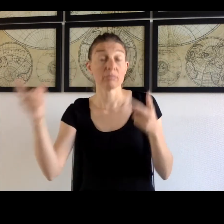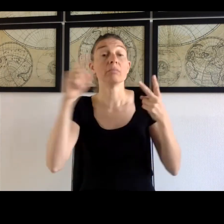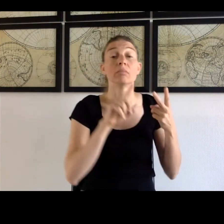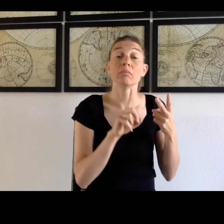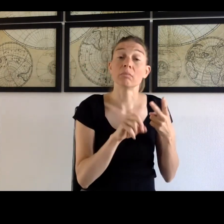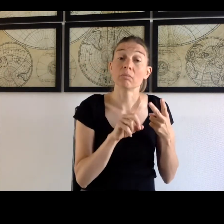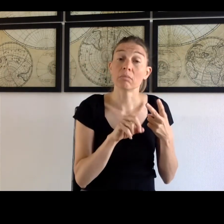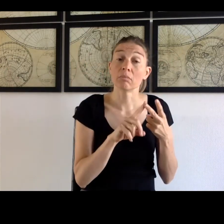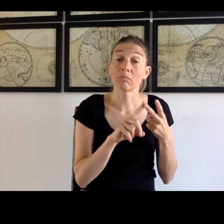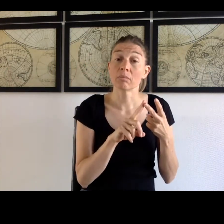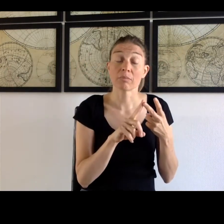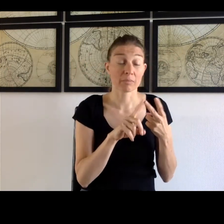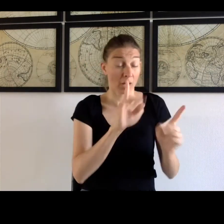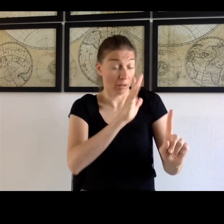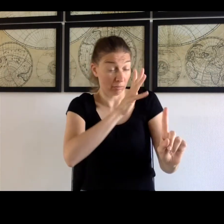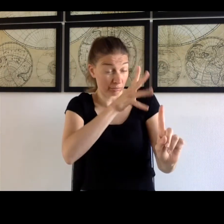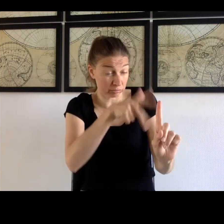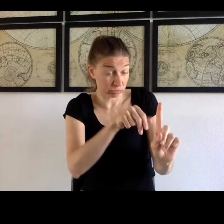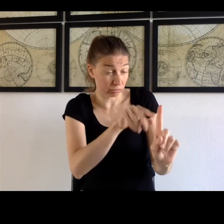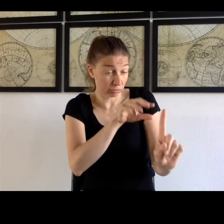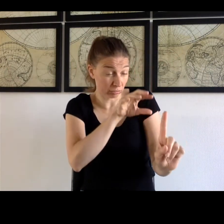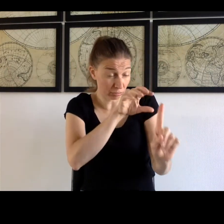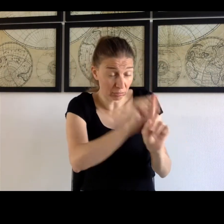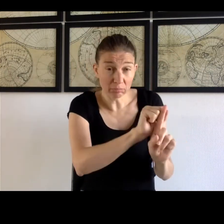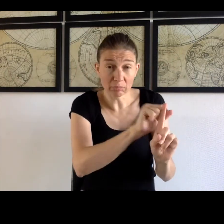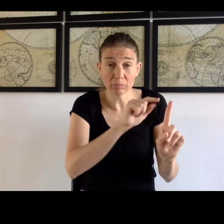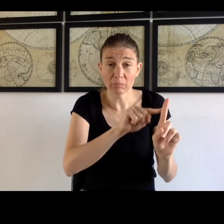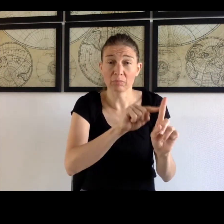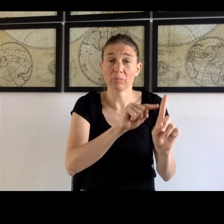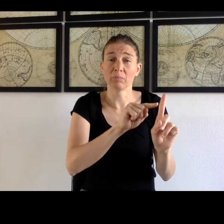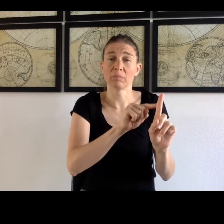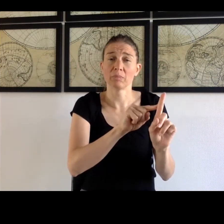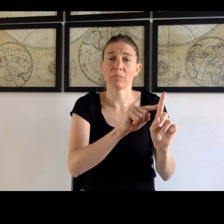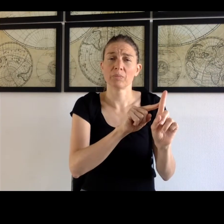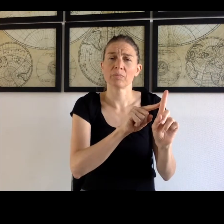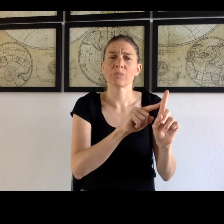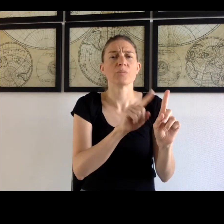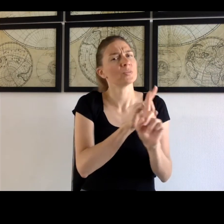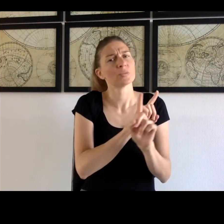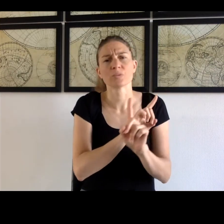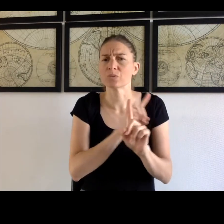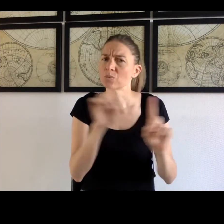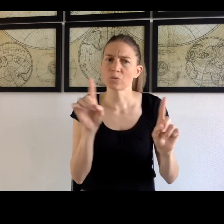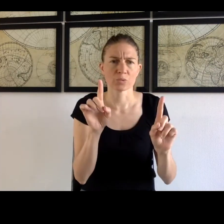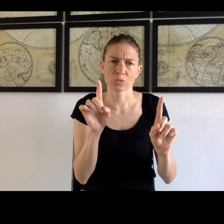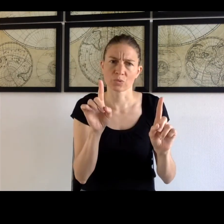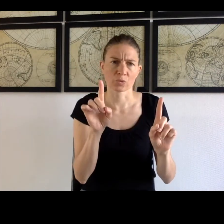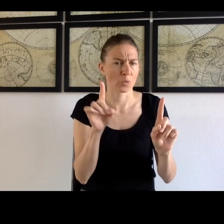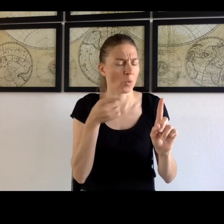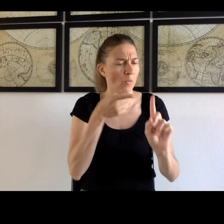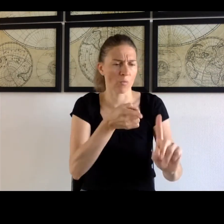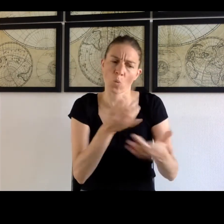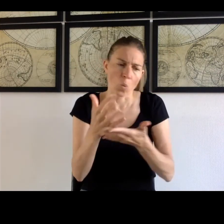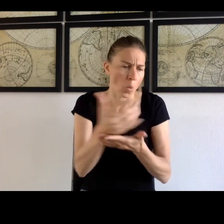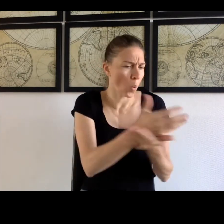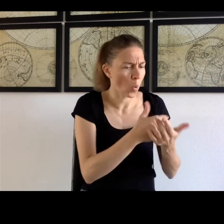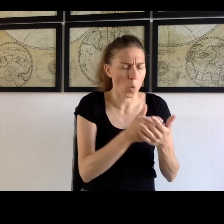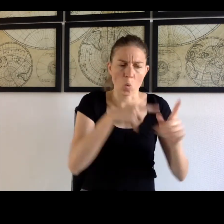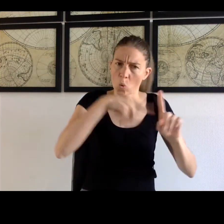case, the broader eligibility and determination process to collect data or